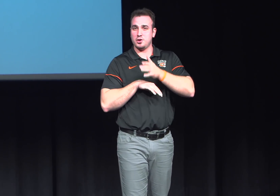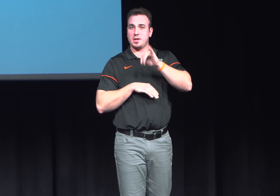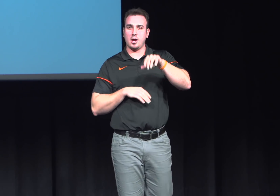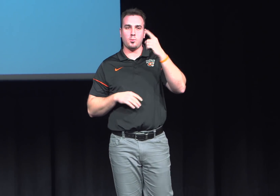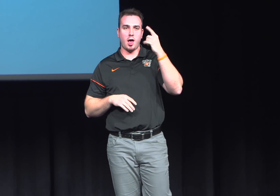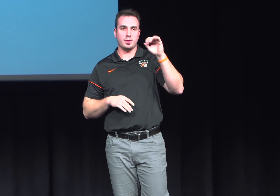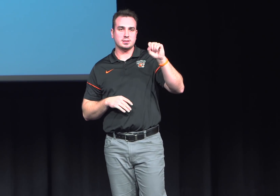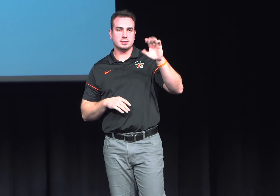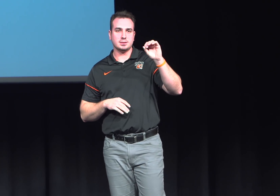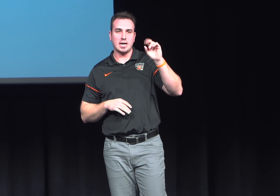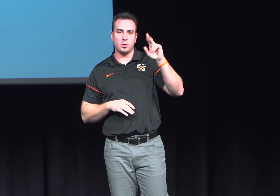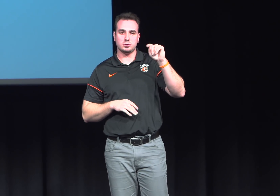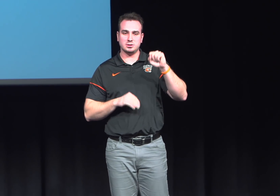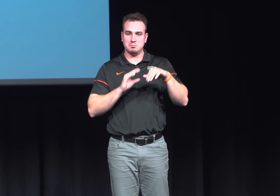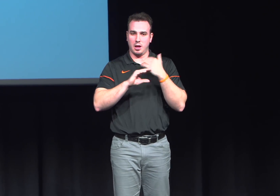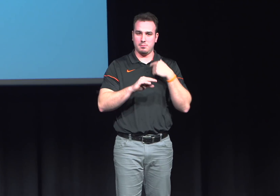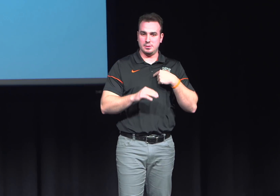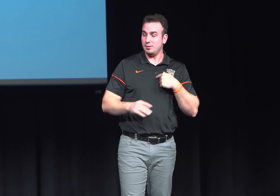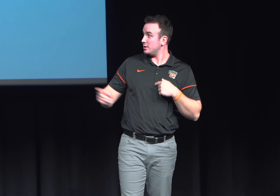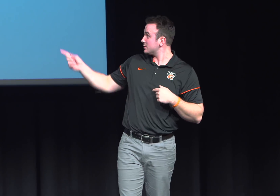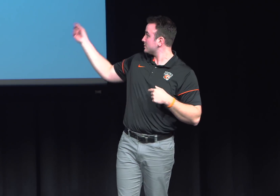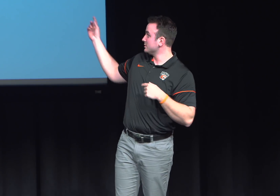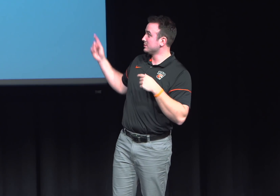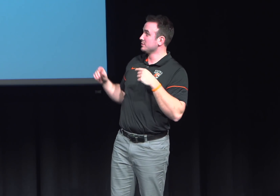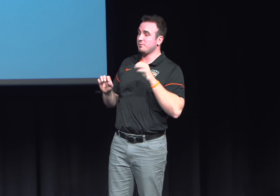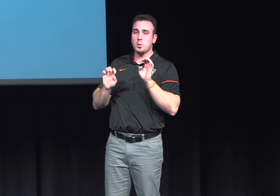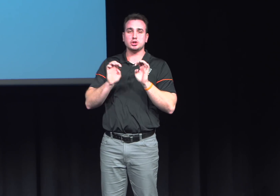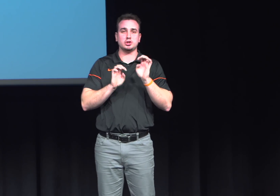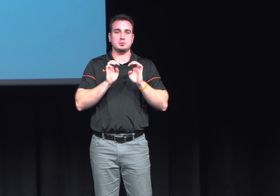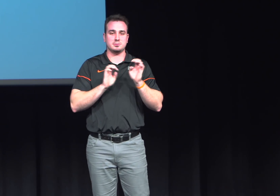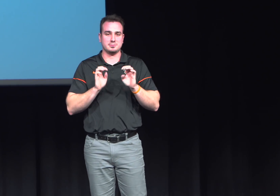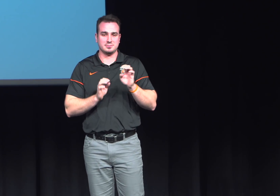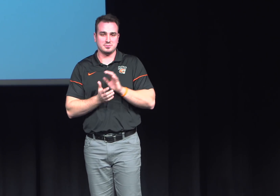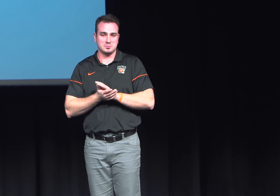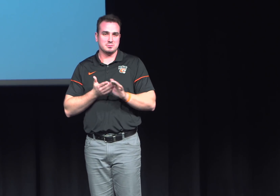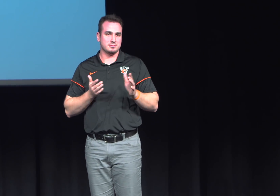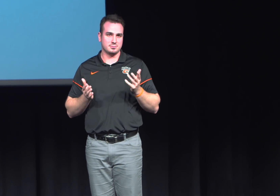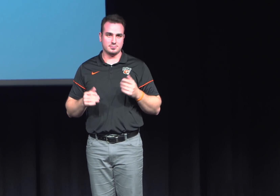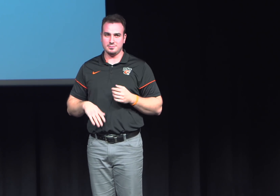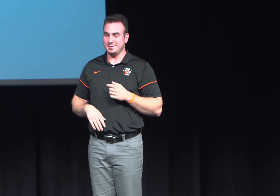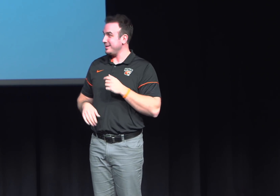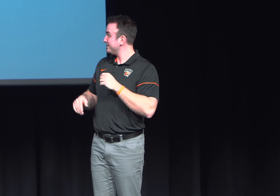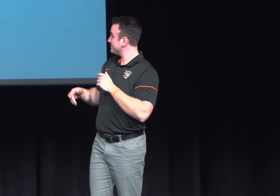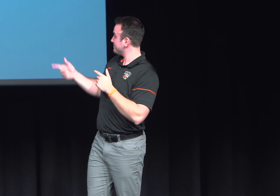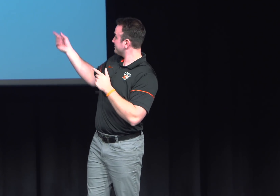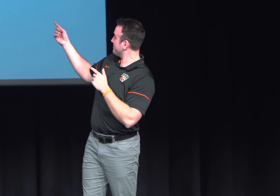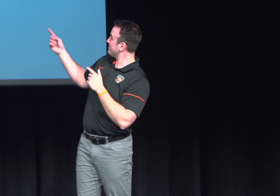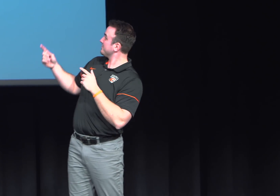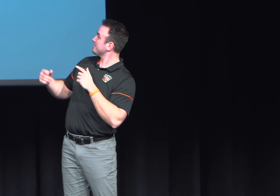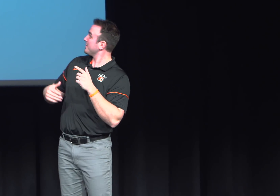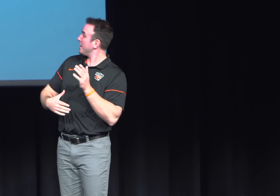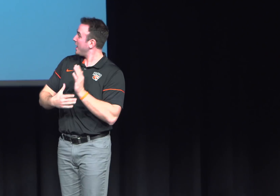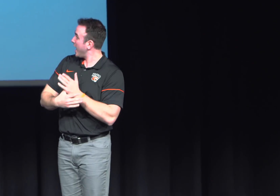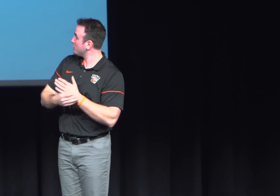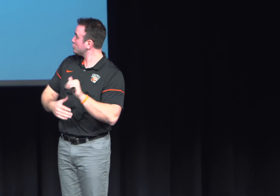I felt good. After camp, one of the scouts emailed me this. This is his evaluation, saying, Skip has an